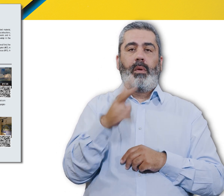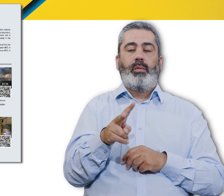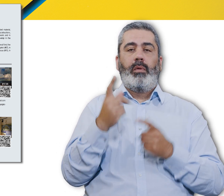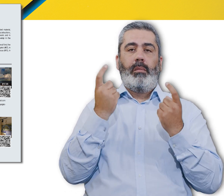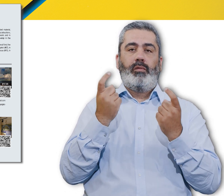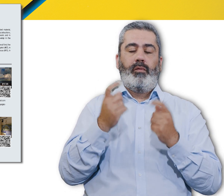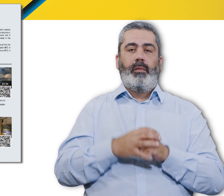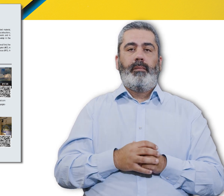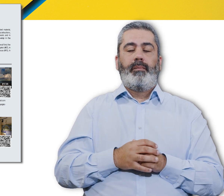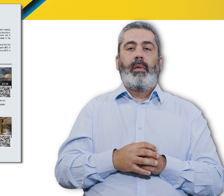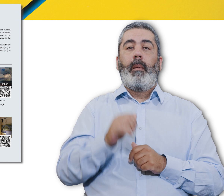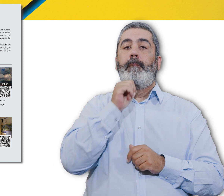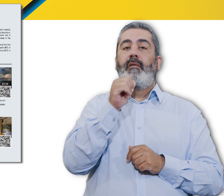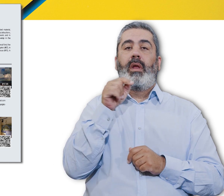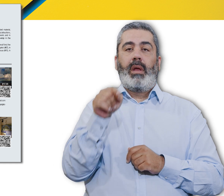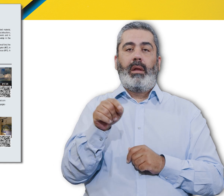134. Phone